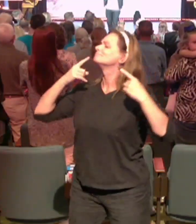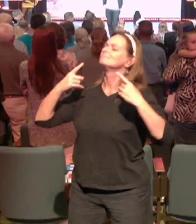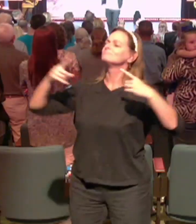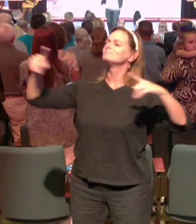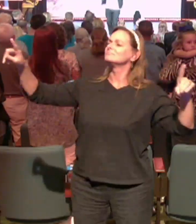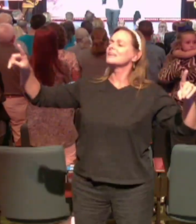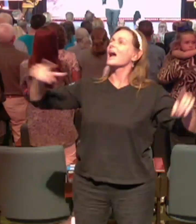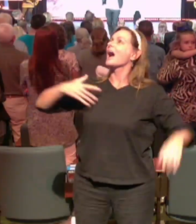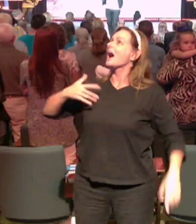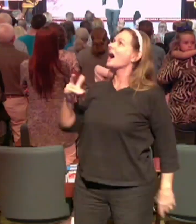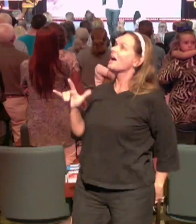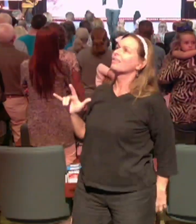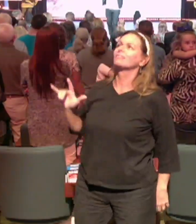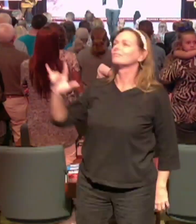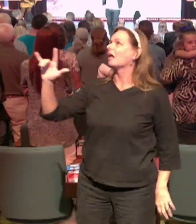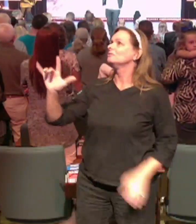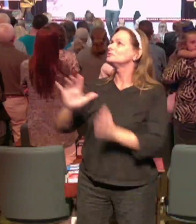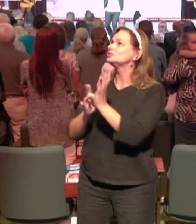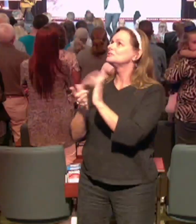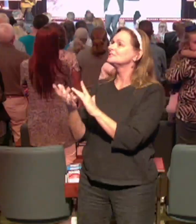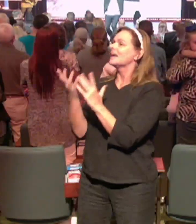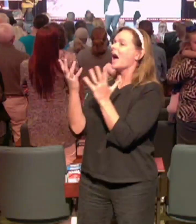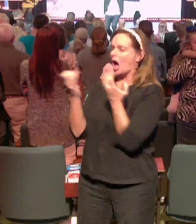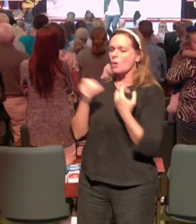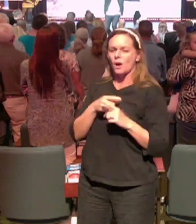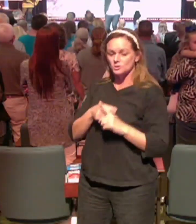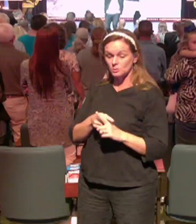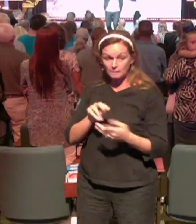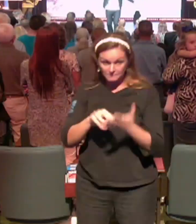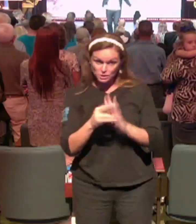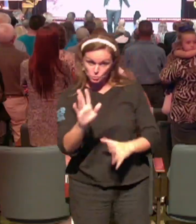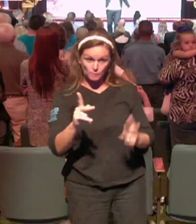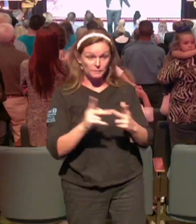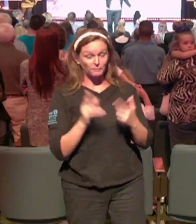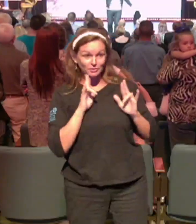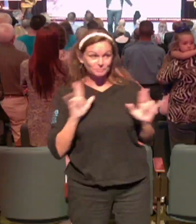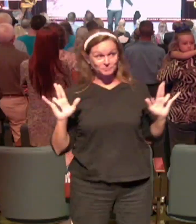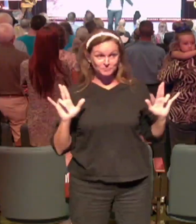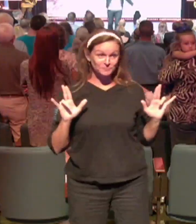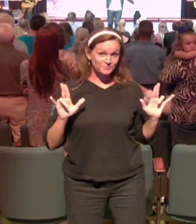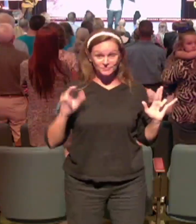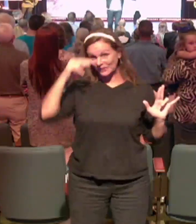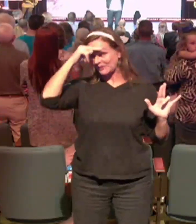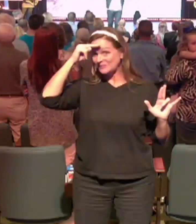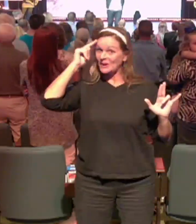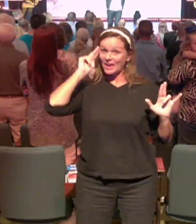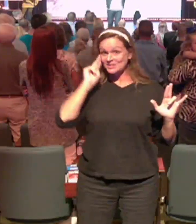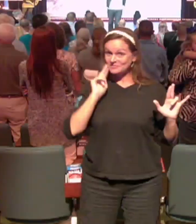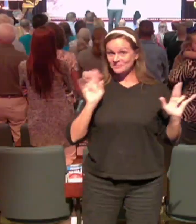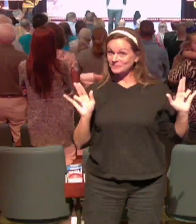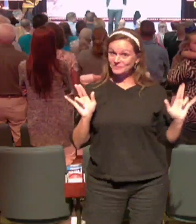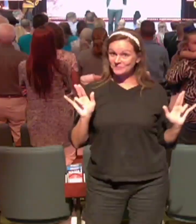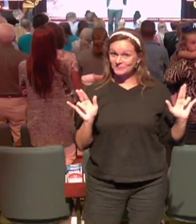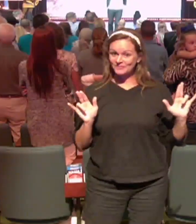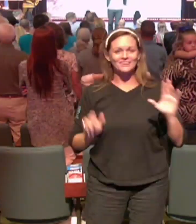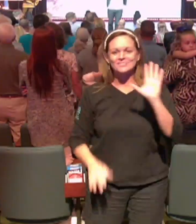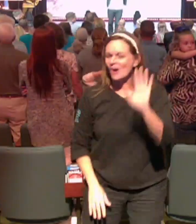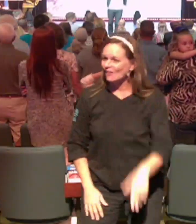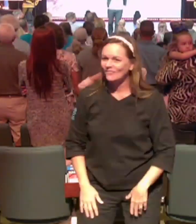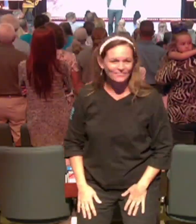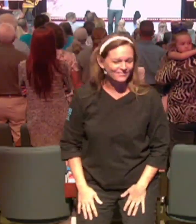us. You're saying, I want to turn my life over to him. Doesn't mean you're going to be perfect. You're not going to walk out of here and be Mother Teresa, right? But you're confessing